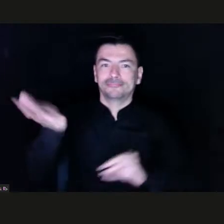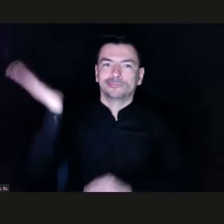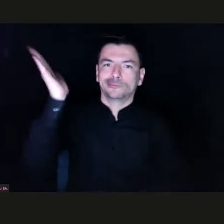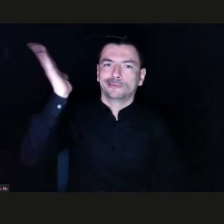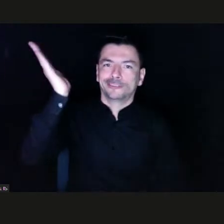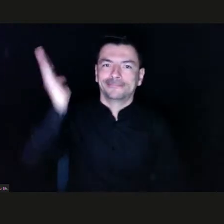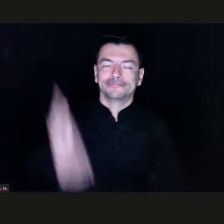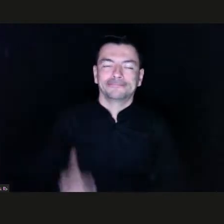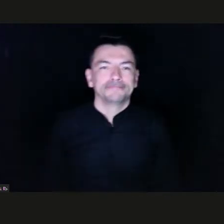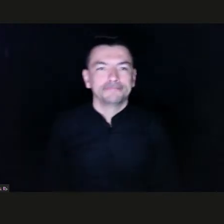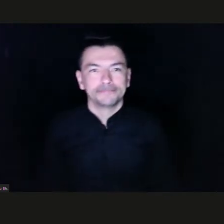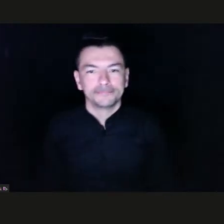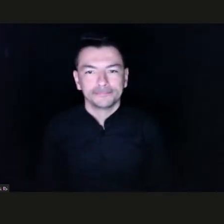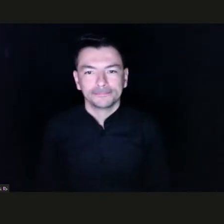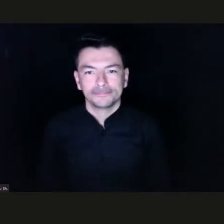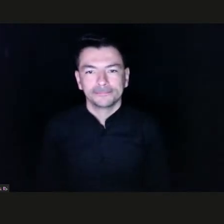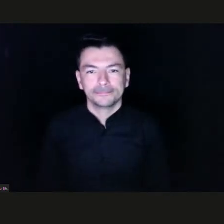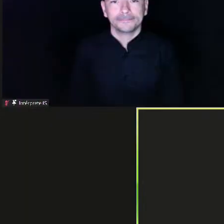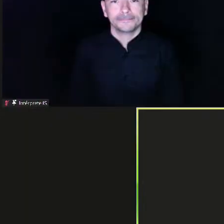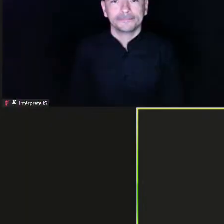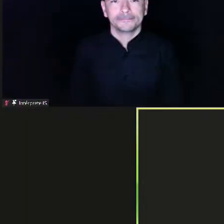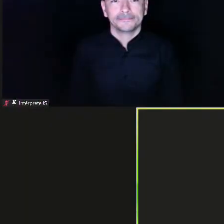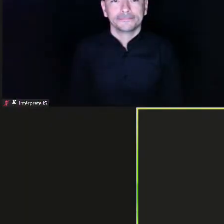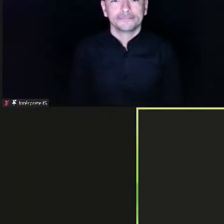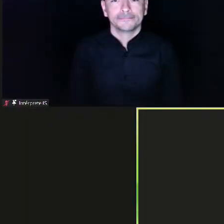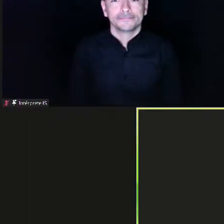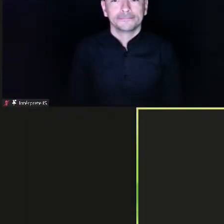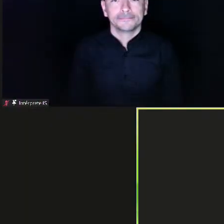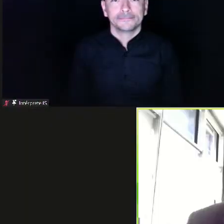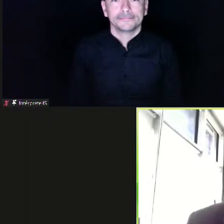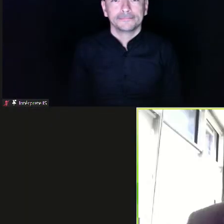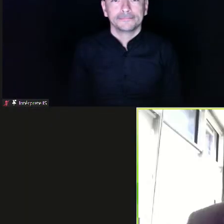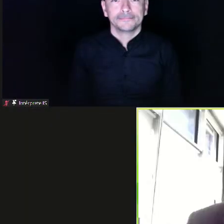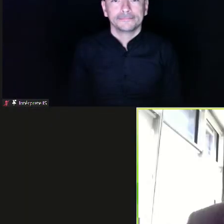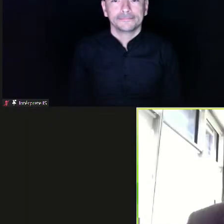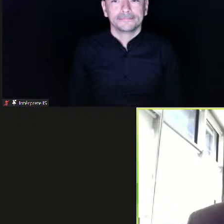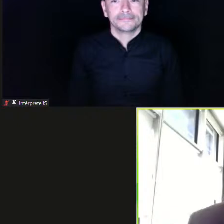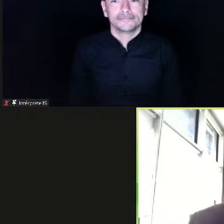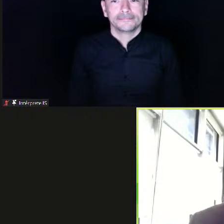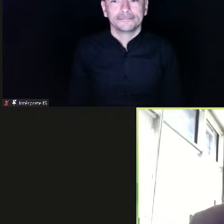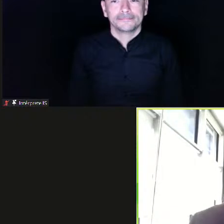Muchas gracias, Kaimar, por la introducción.